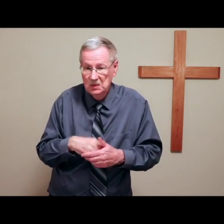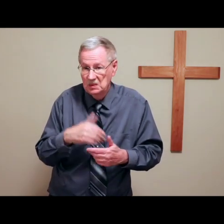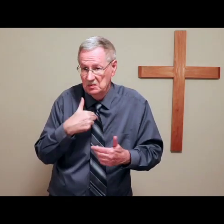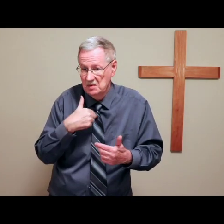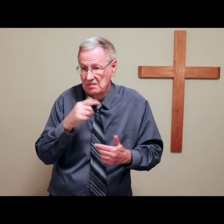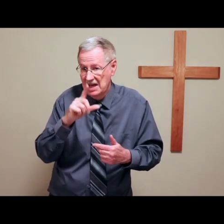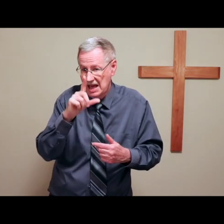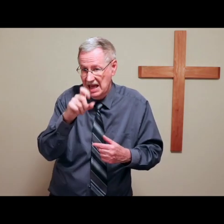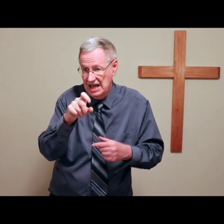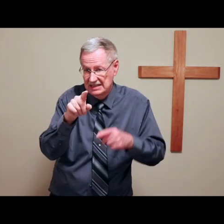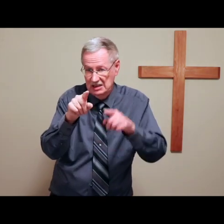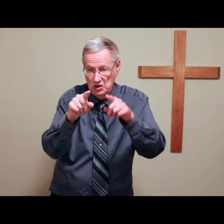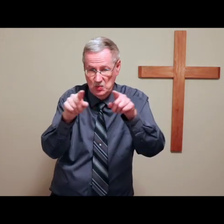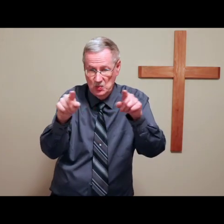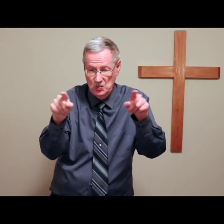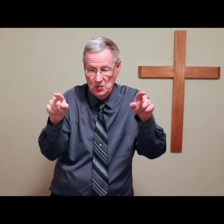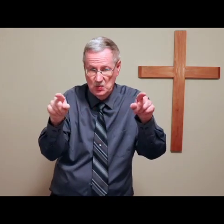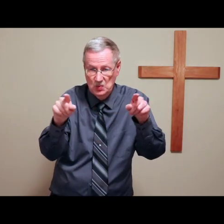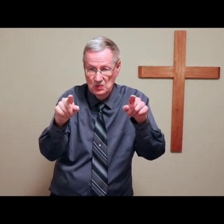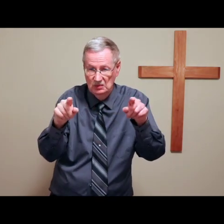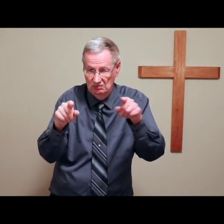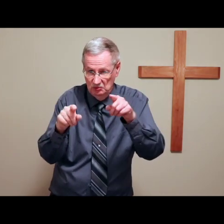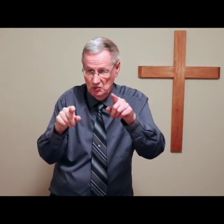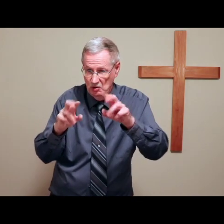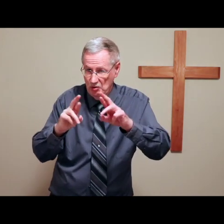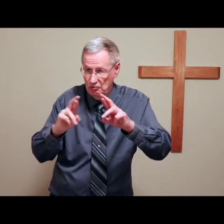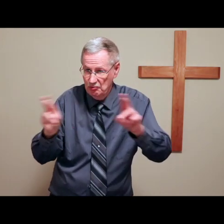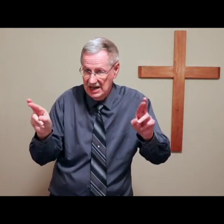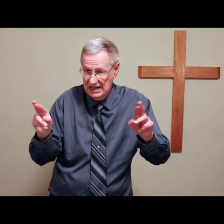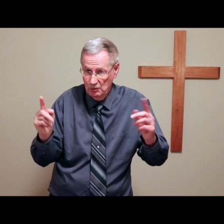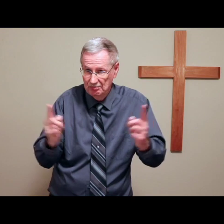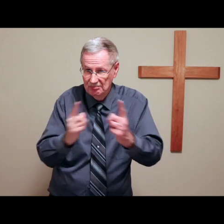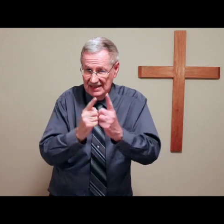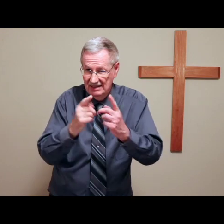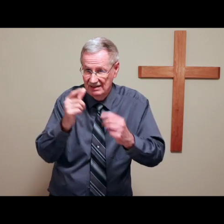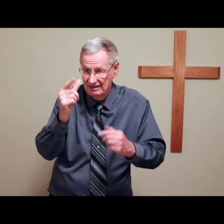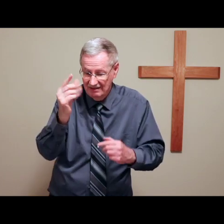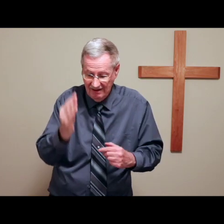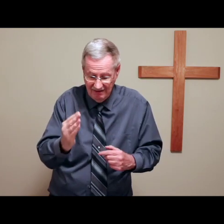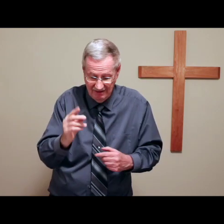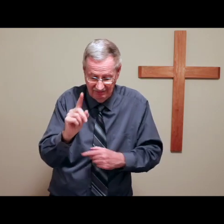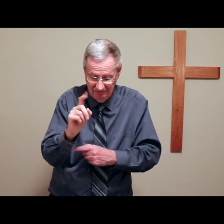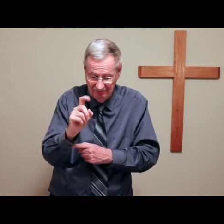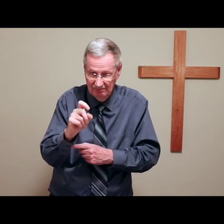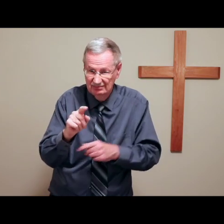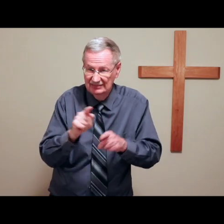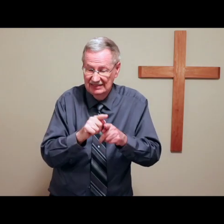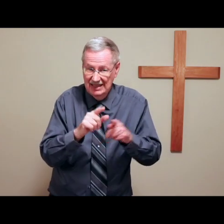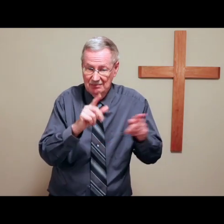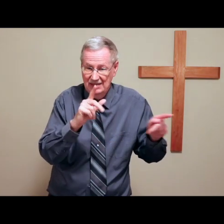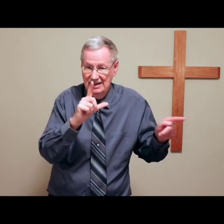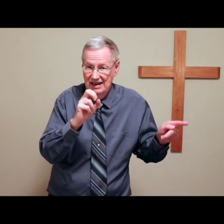Wow. Bless him. So I'm asking you, are you ready to meet